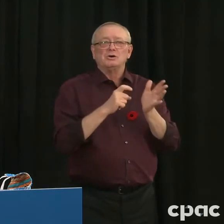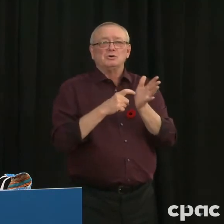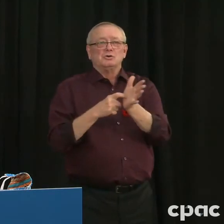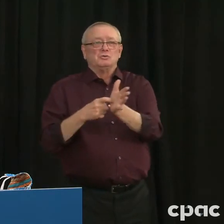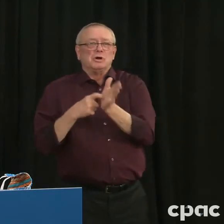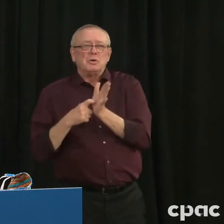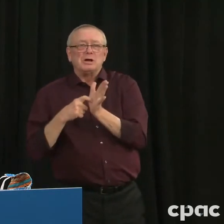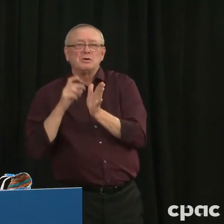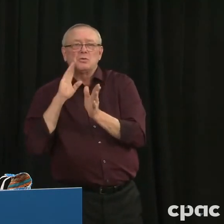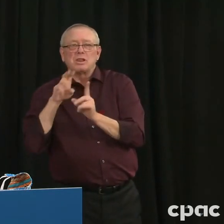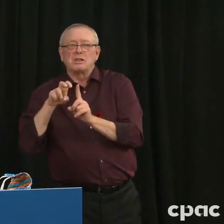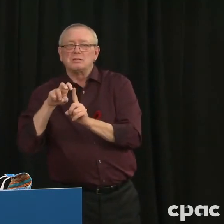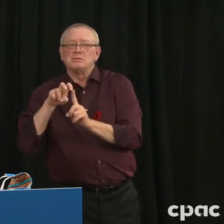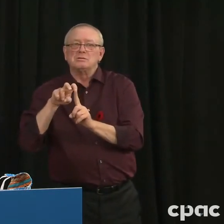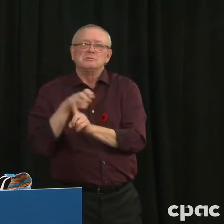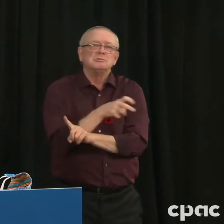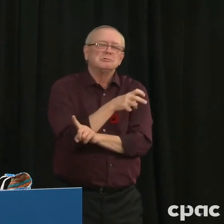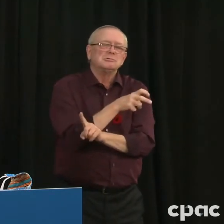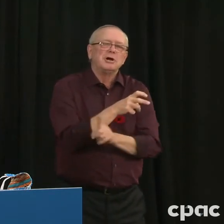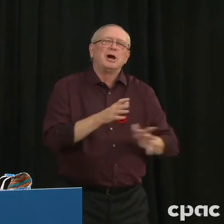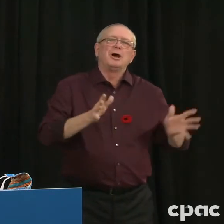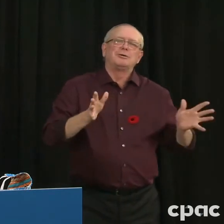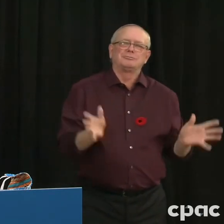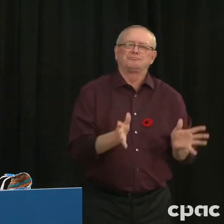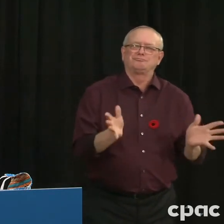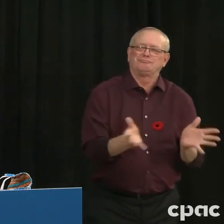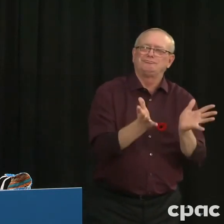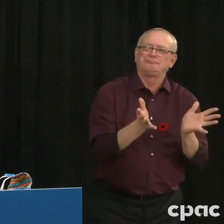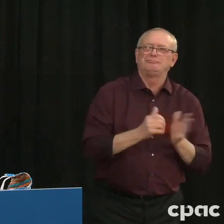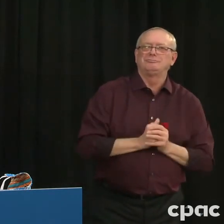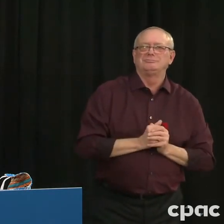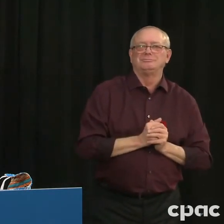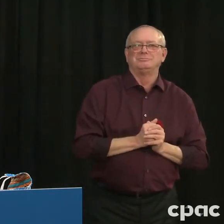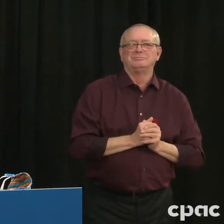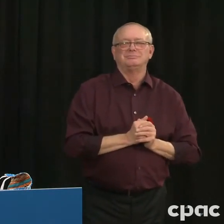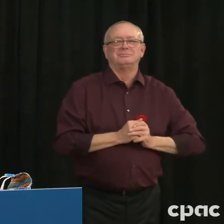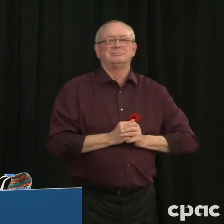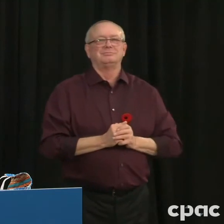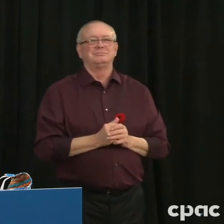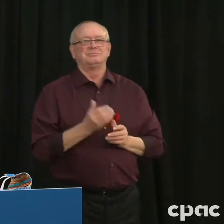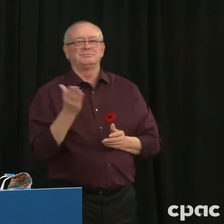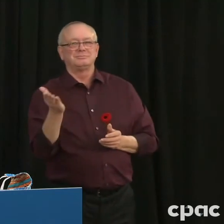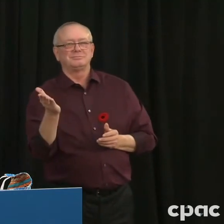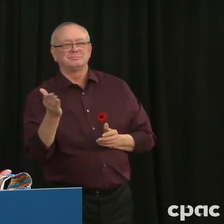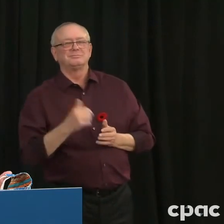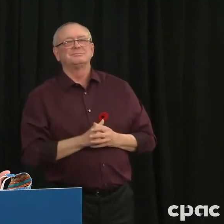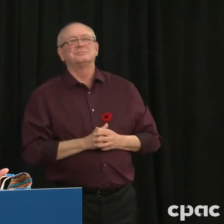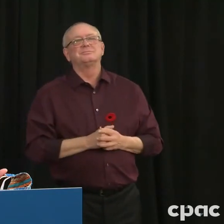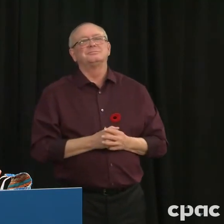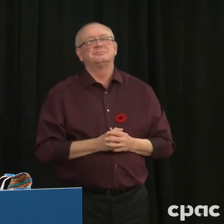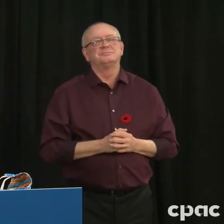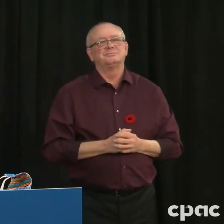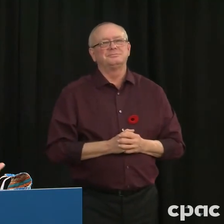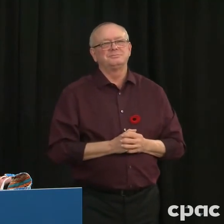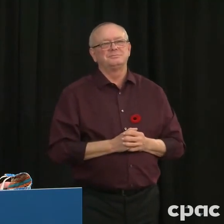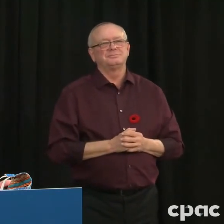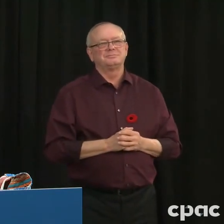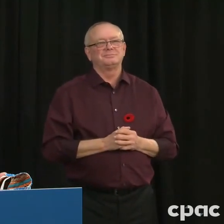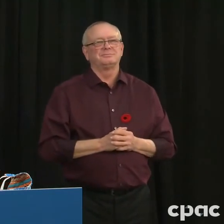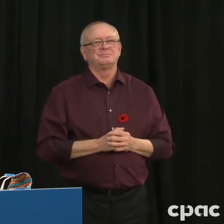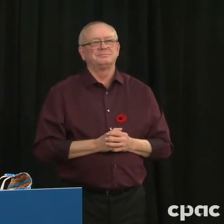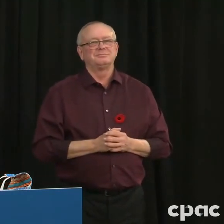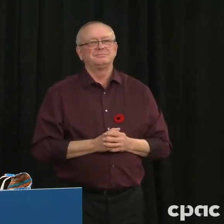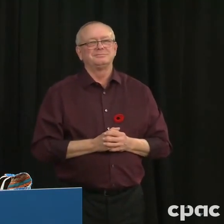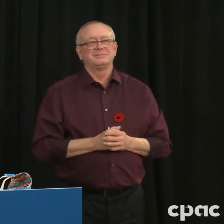We know that our cases are arising in large part from close contact, particularly in